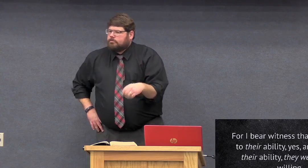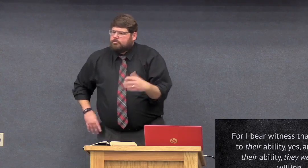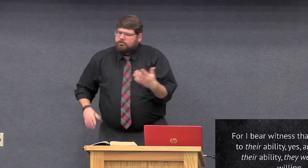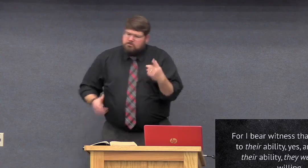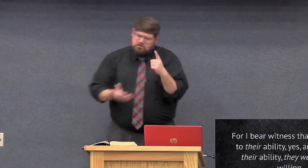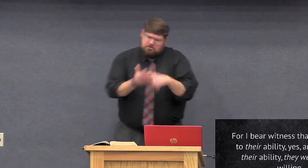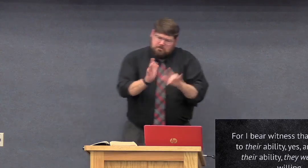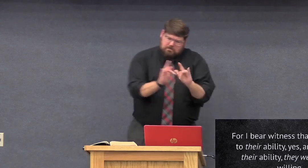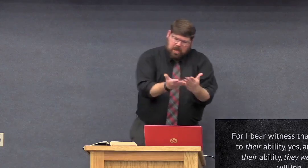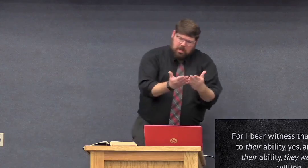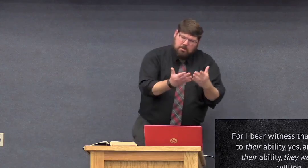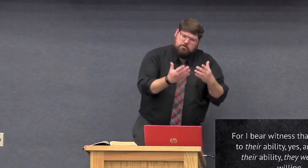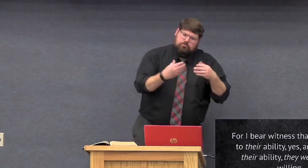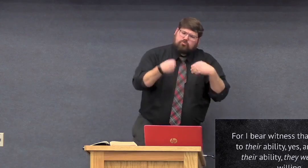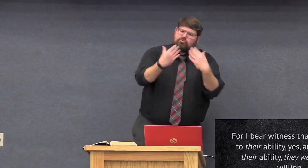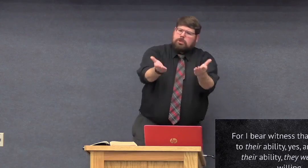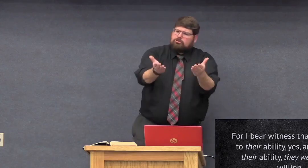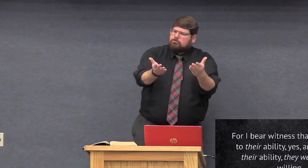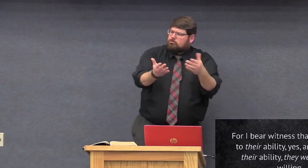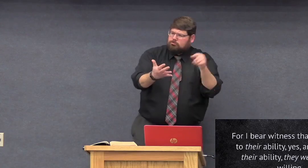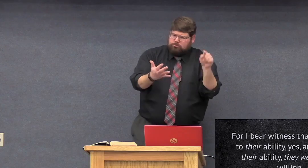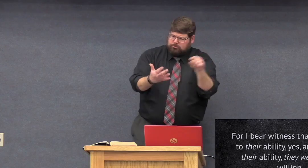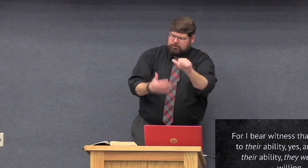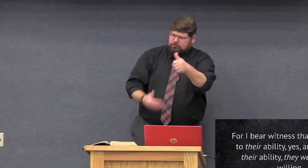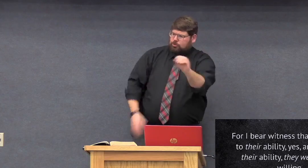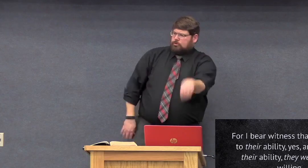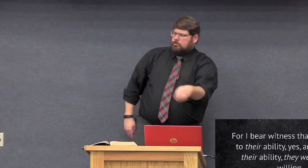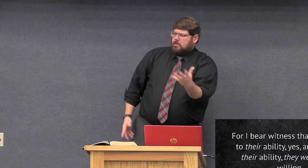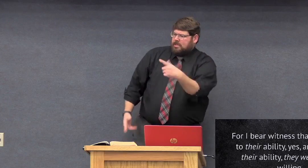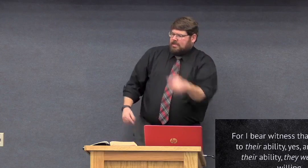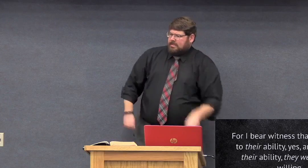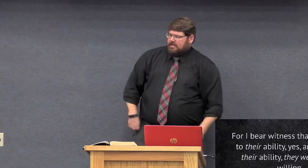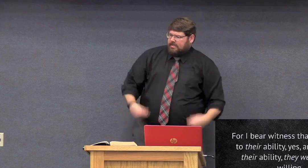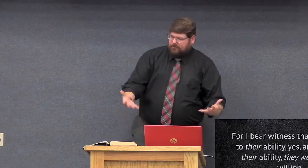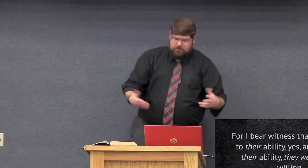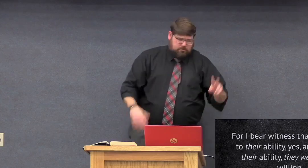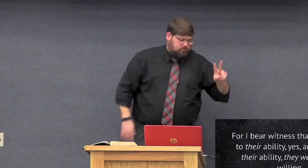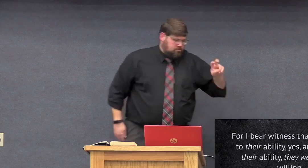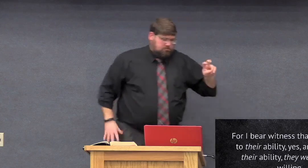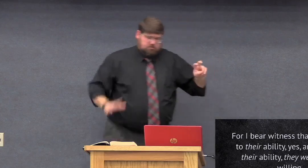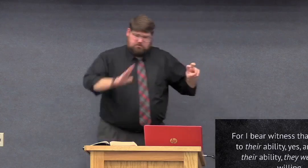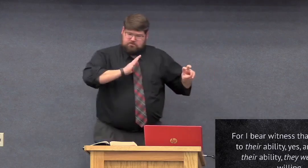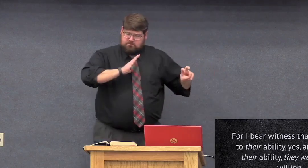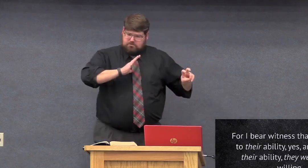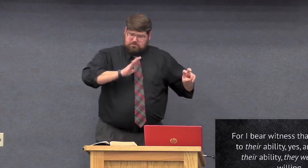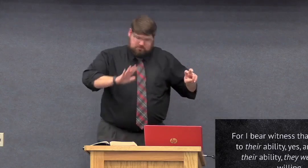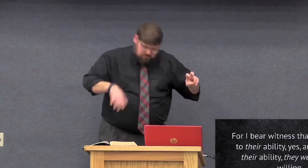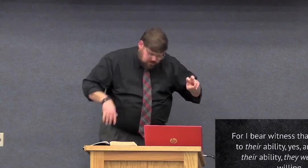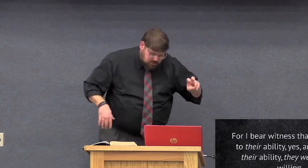right? That is what the Bible recommends, is 10%.